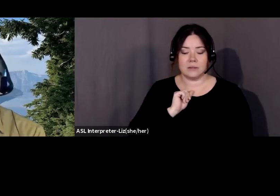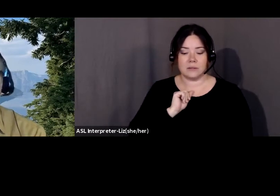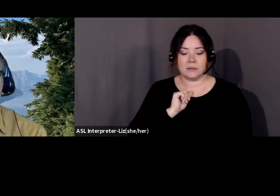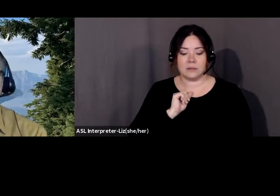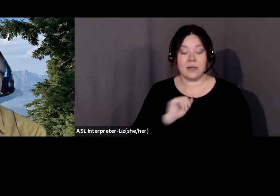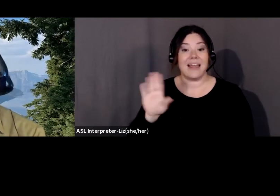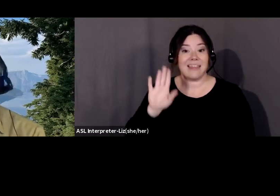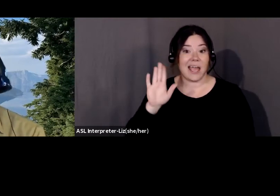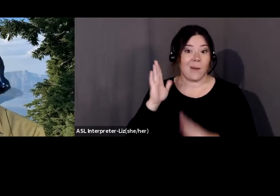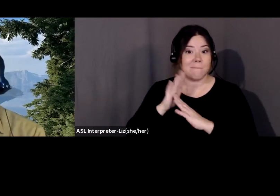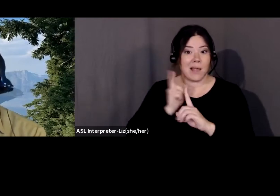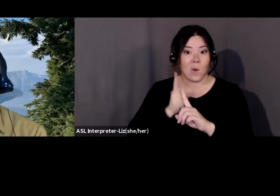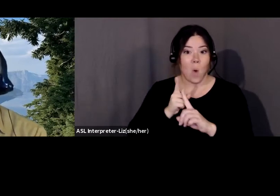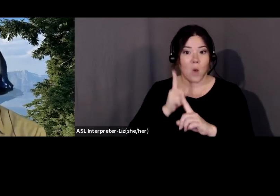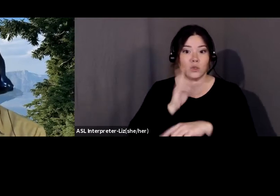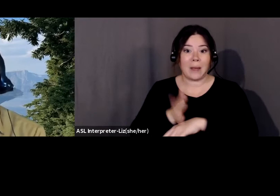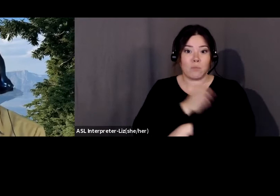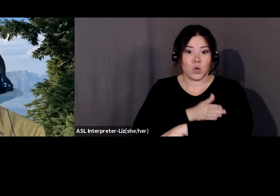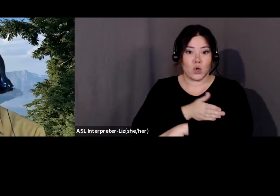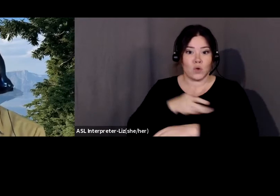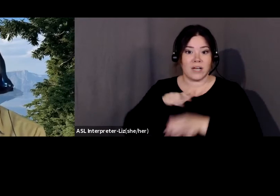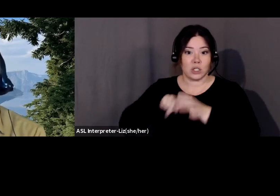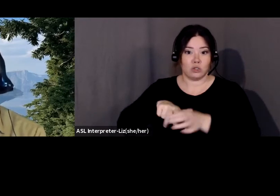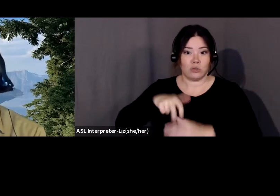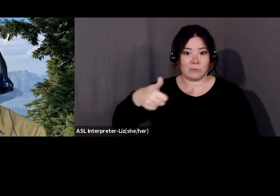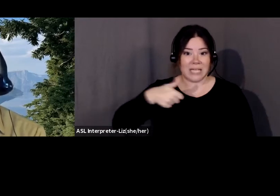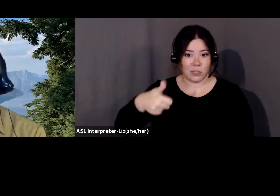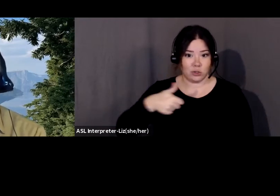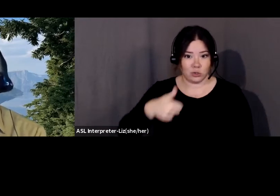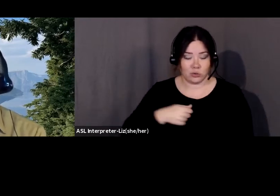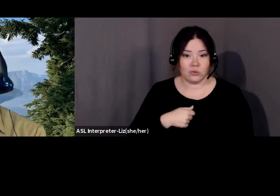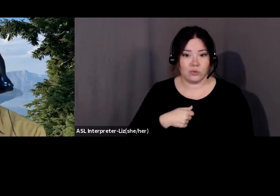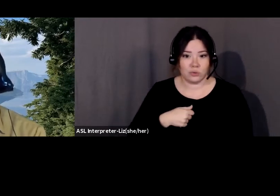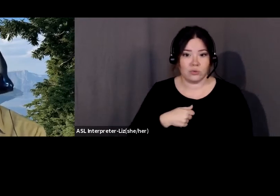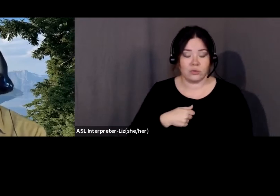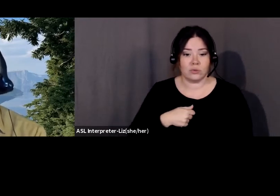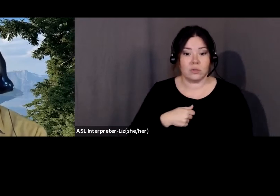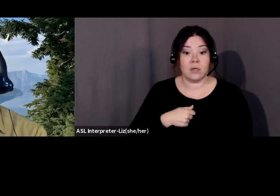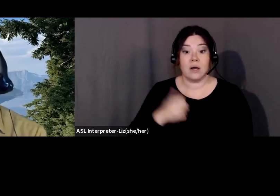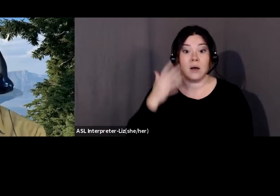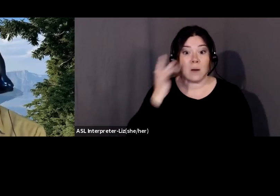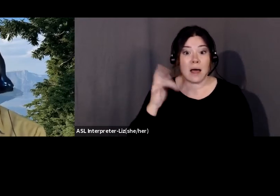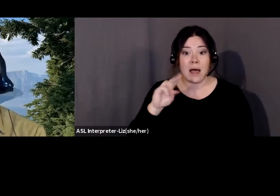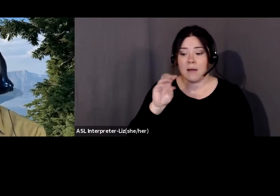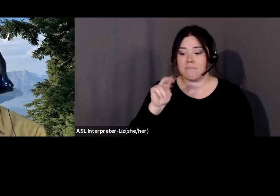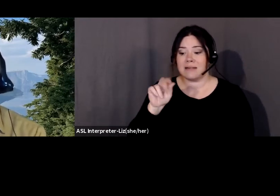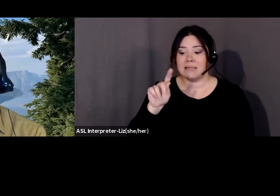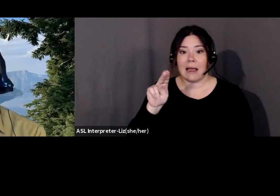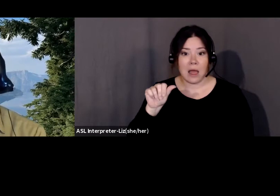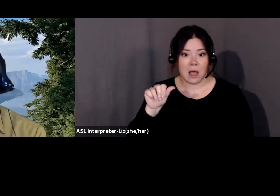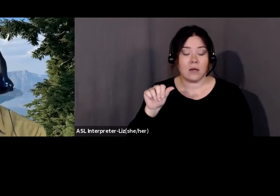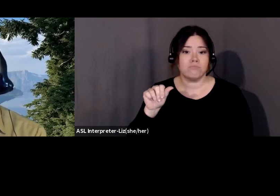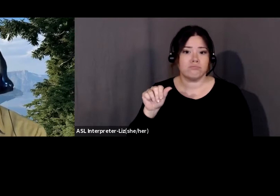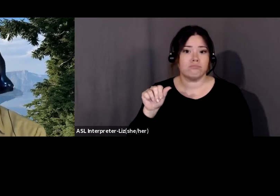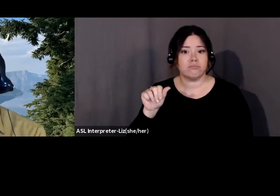main goals is to improve transportation, and because Montana, despite its